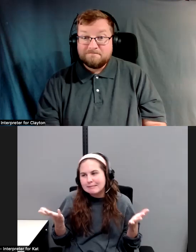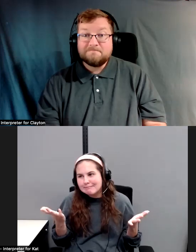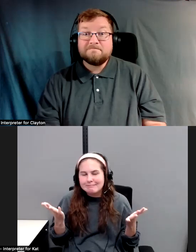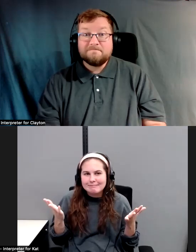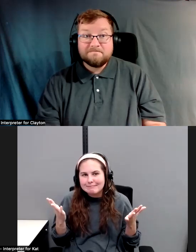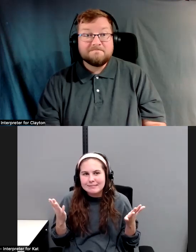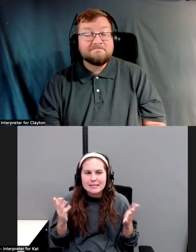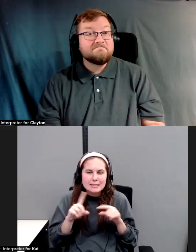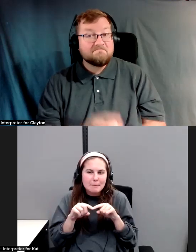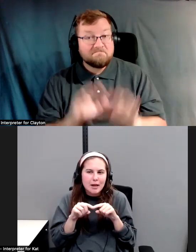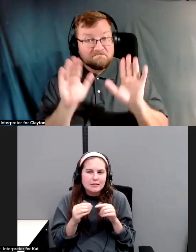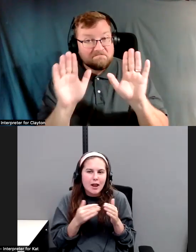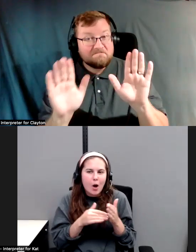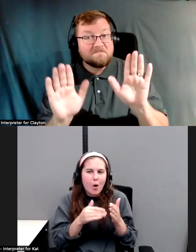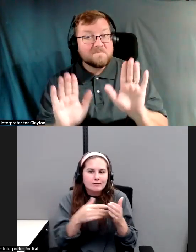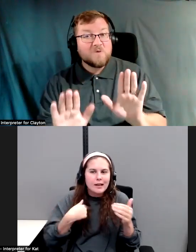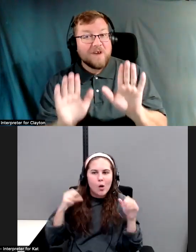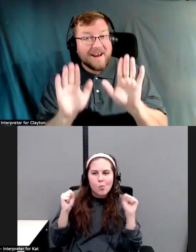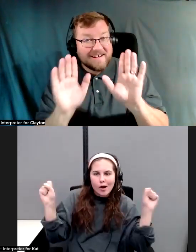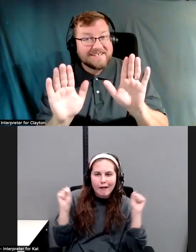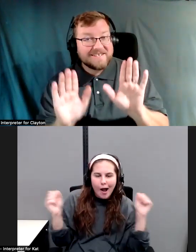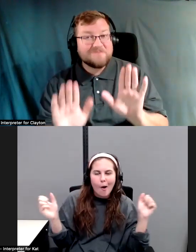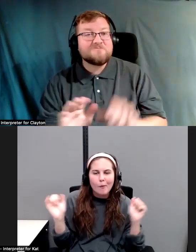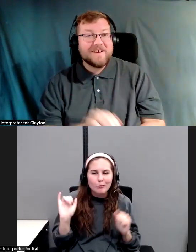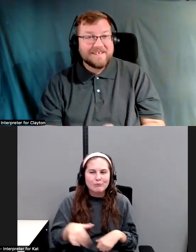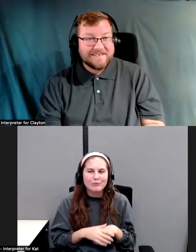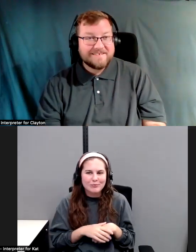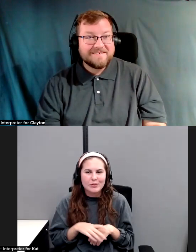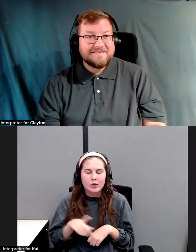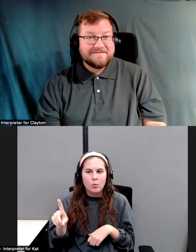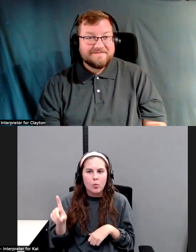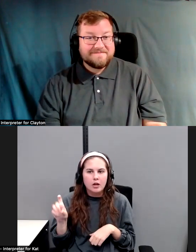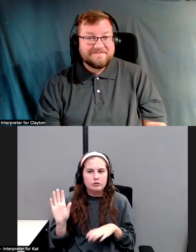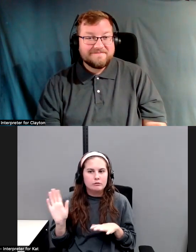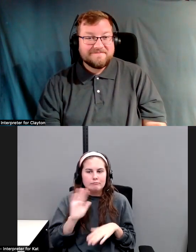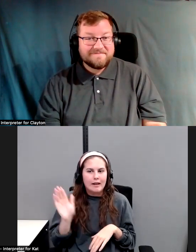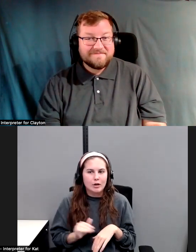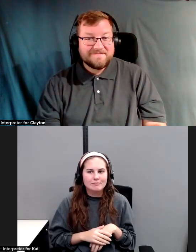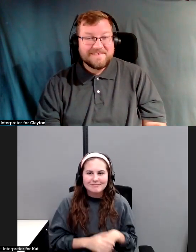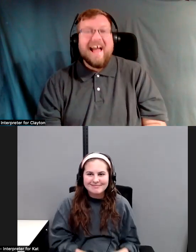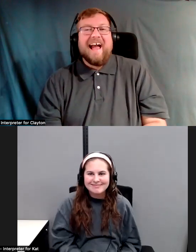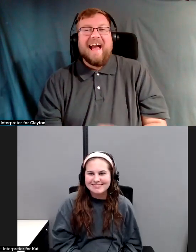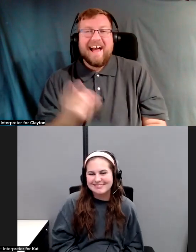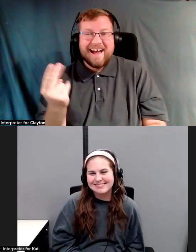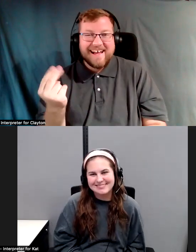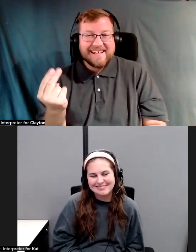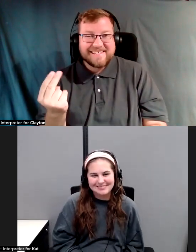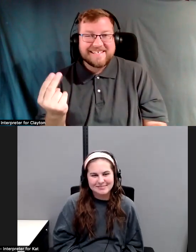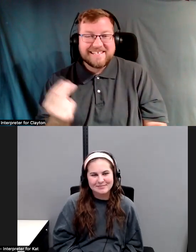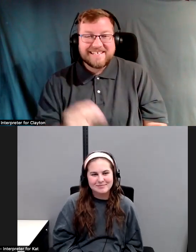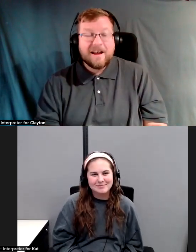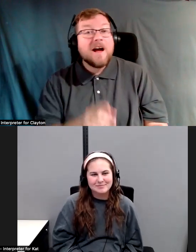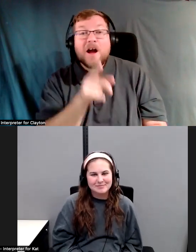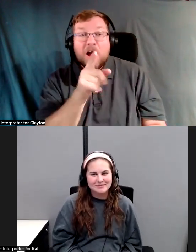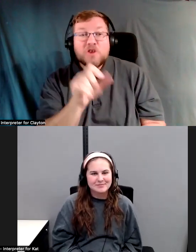great. it or how often I work out. But 100, I have not been there yet. So it's all good. You can